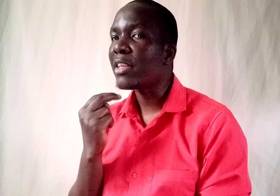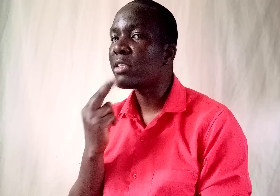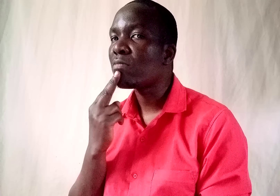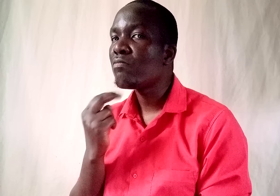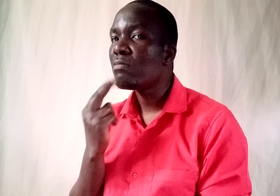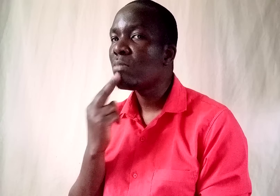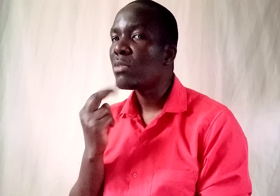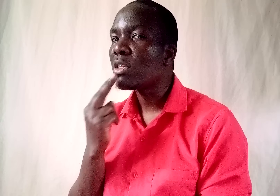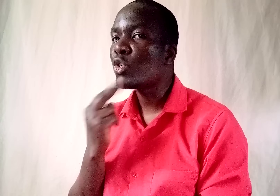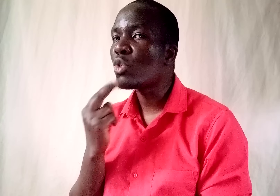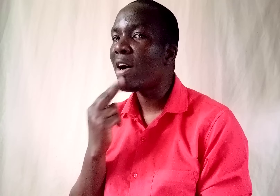this. This sugar.